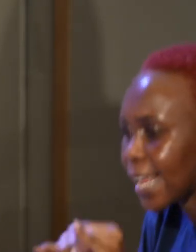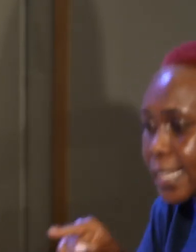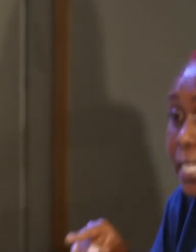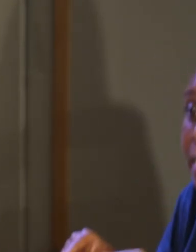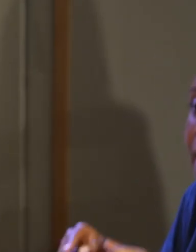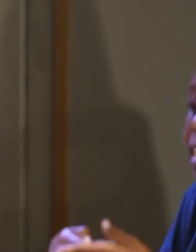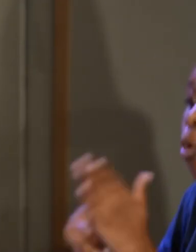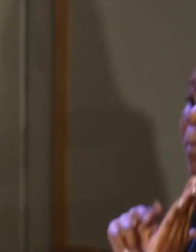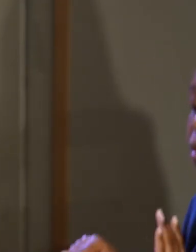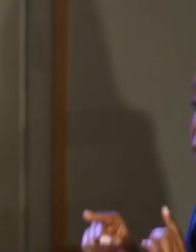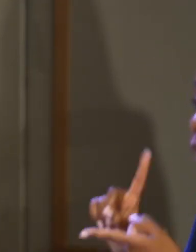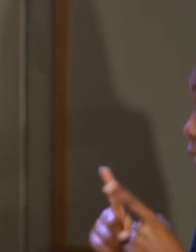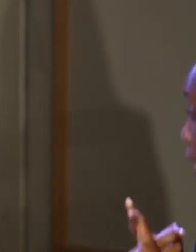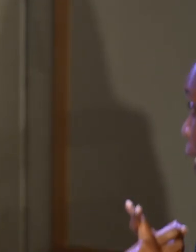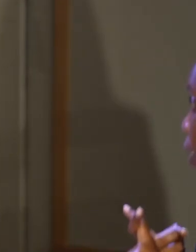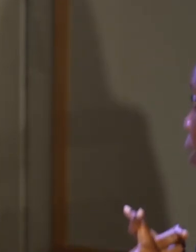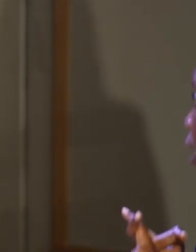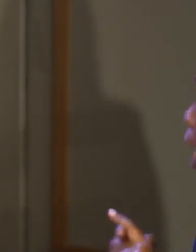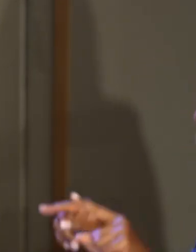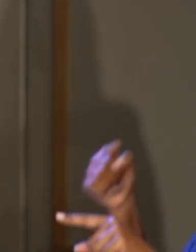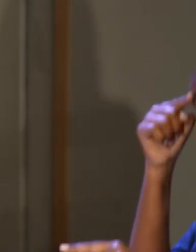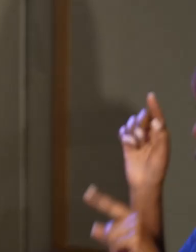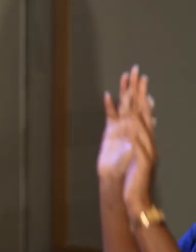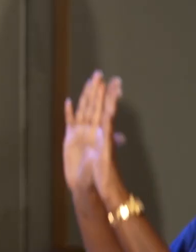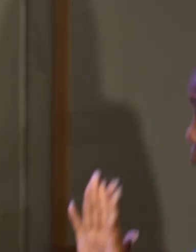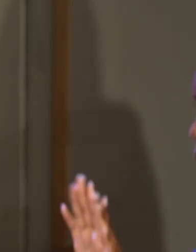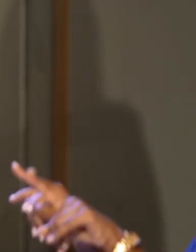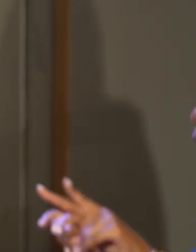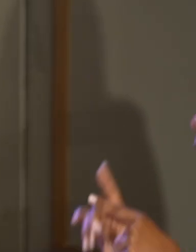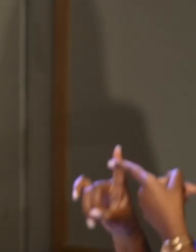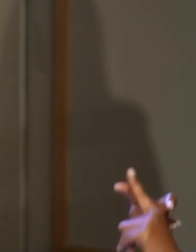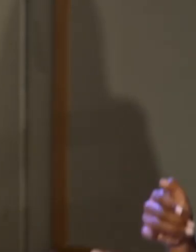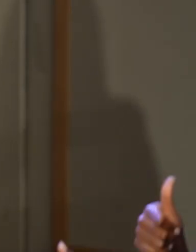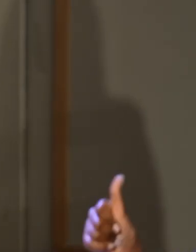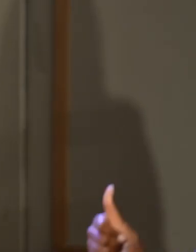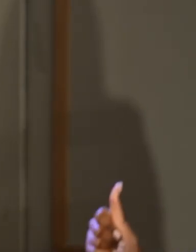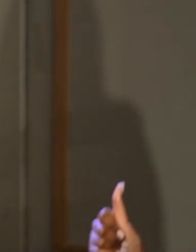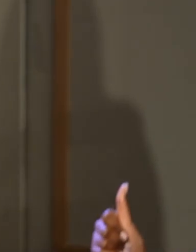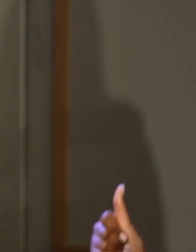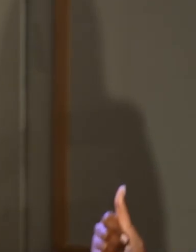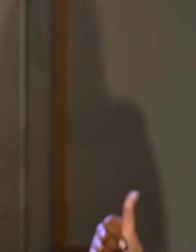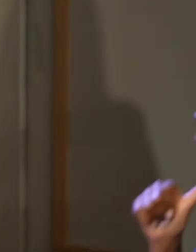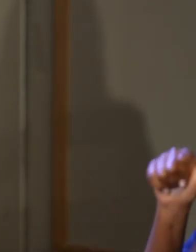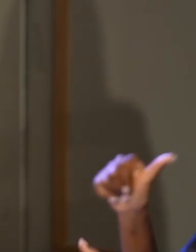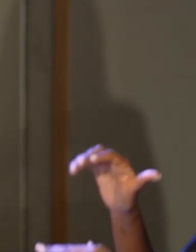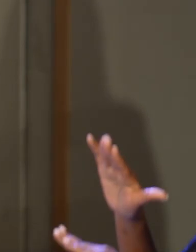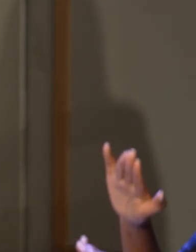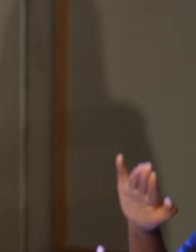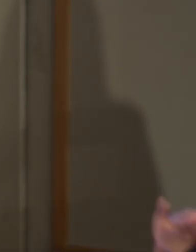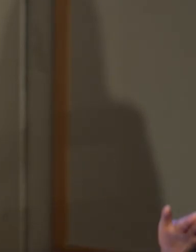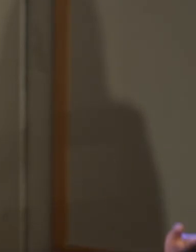standards. And I think that is just as important as the standard itself. It's not just enough to agree on what